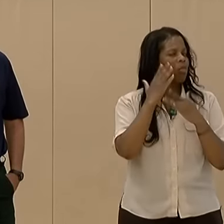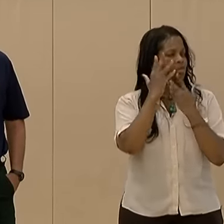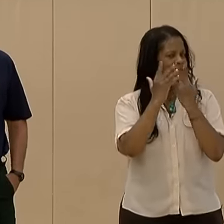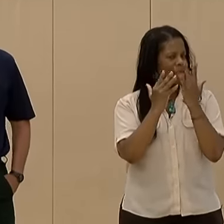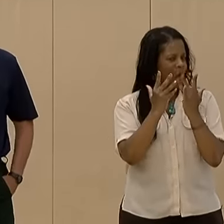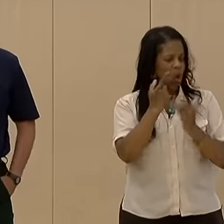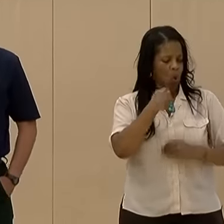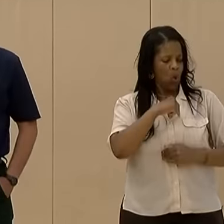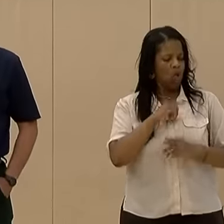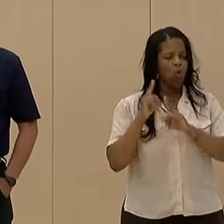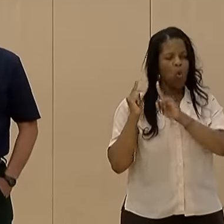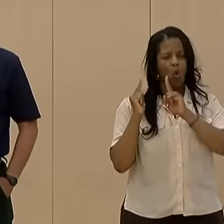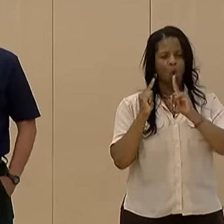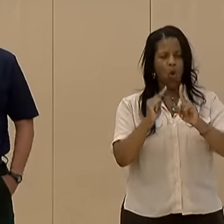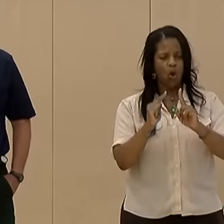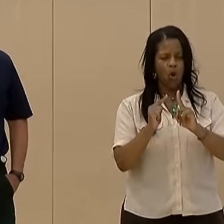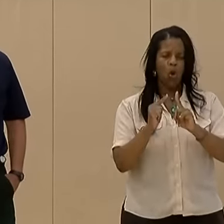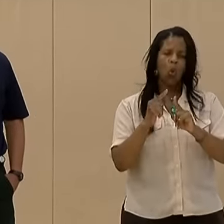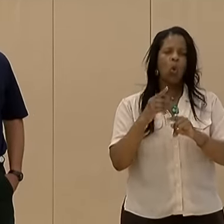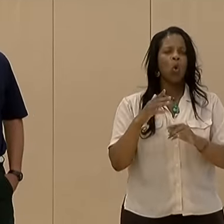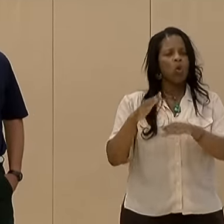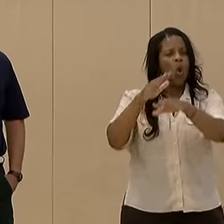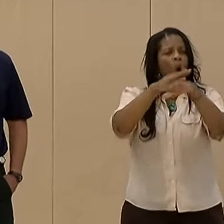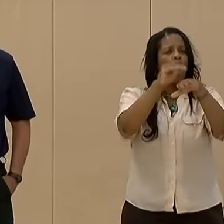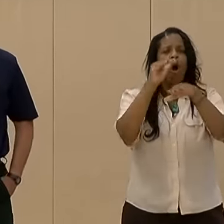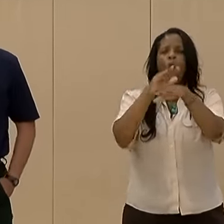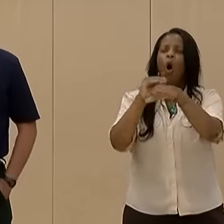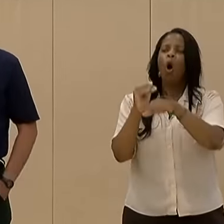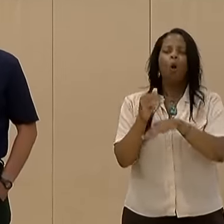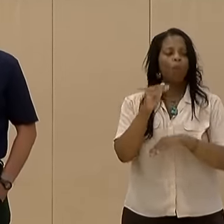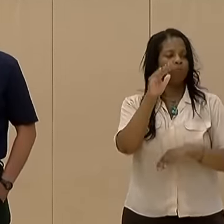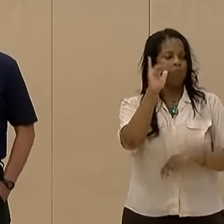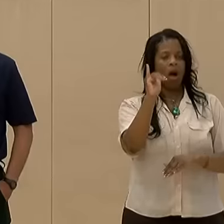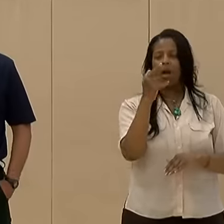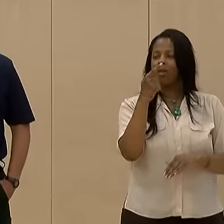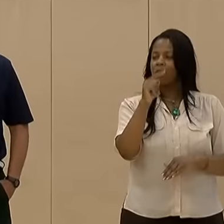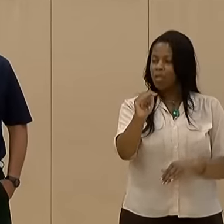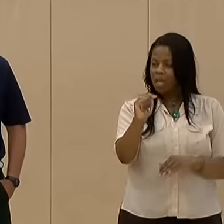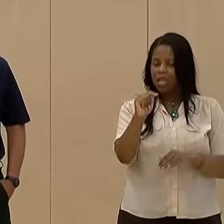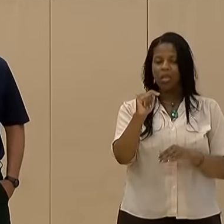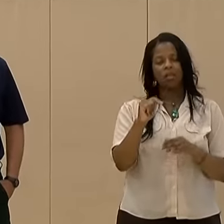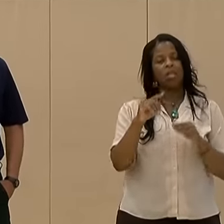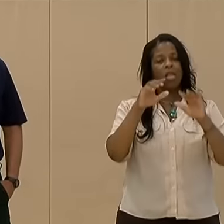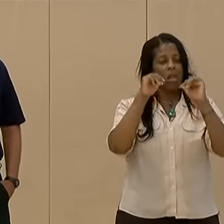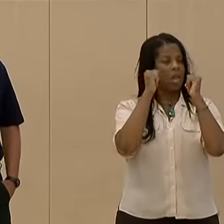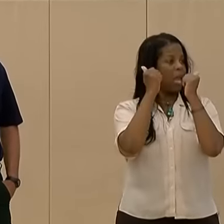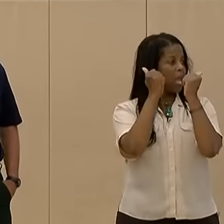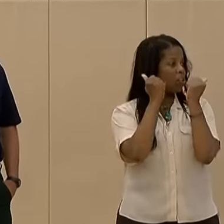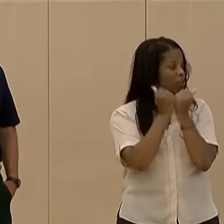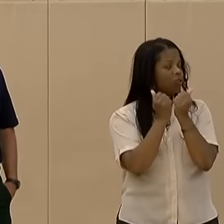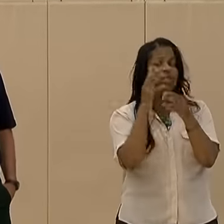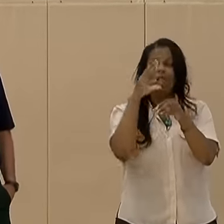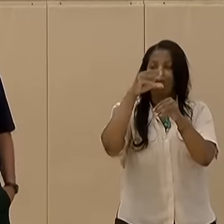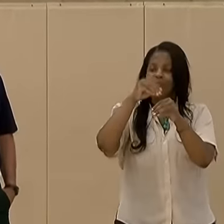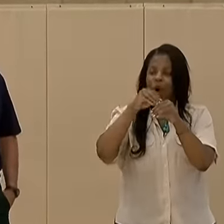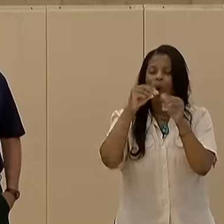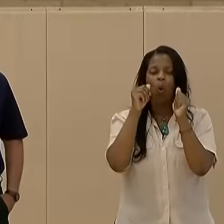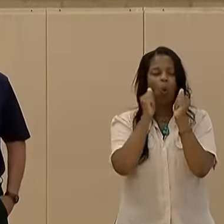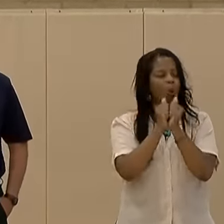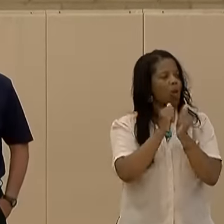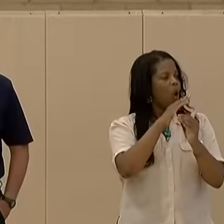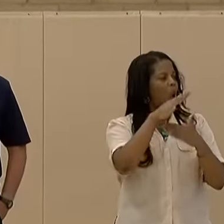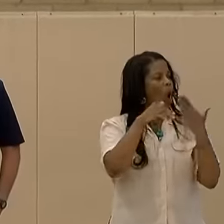were ordered and called in by the jurisdictional agencies that are involved here, and all